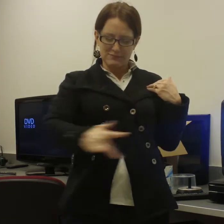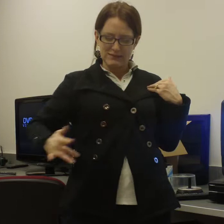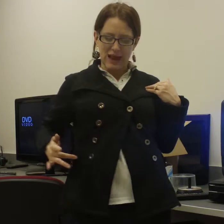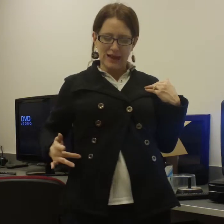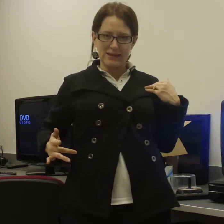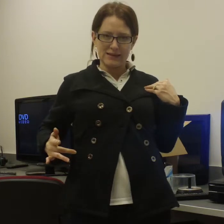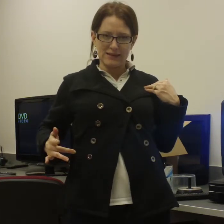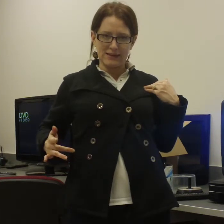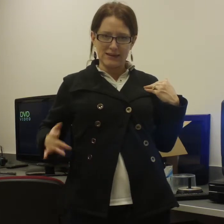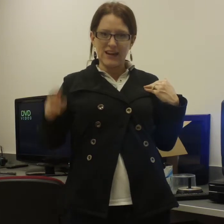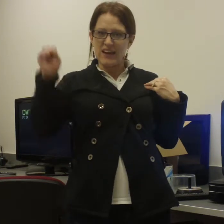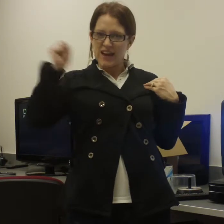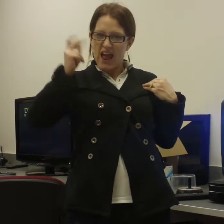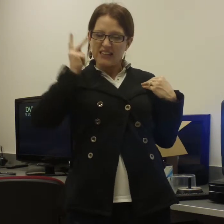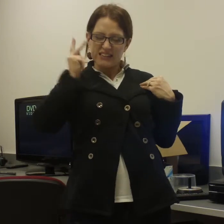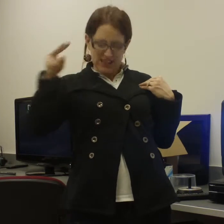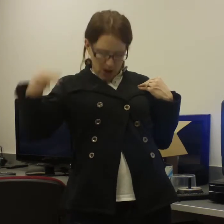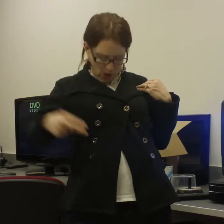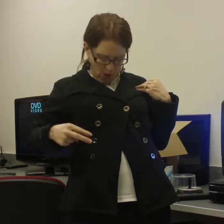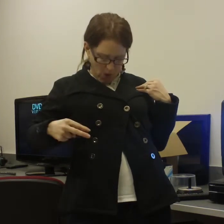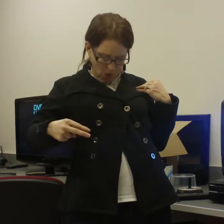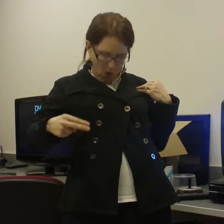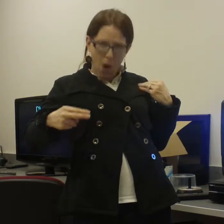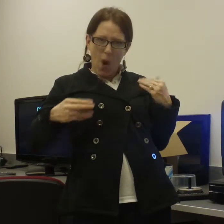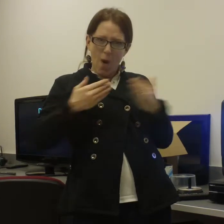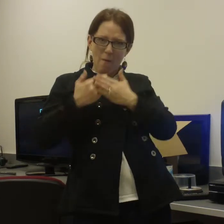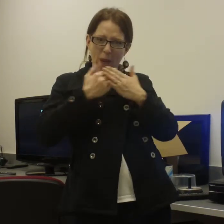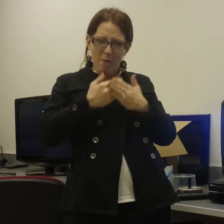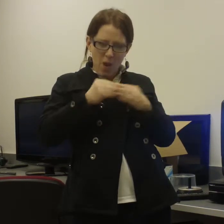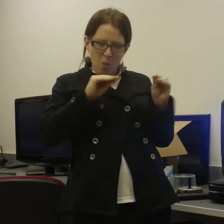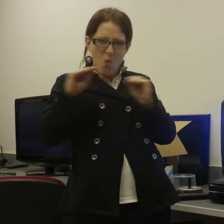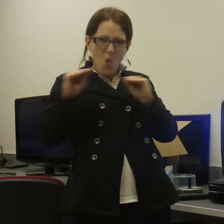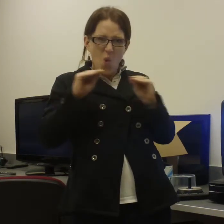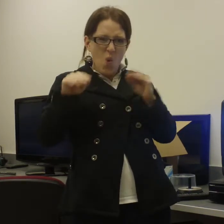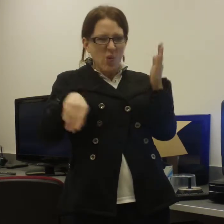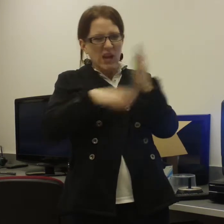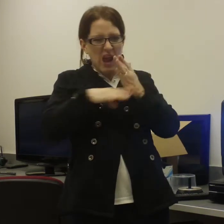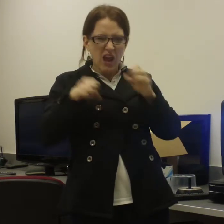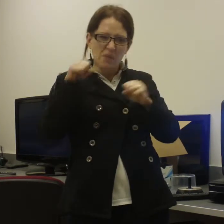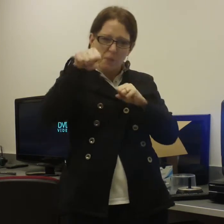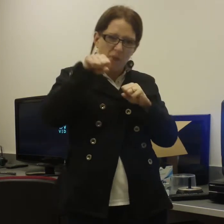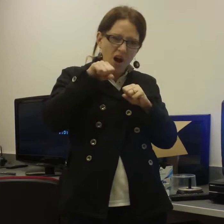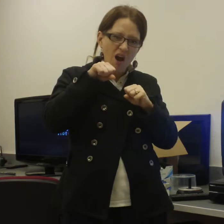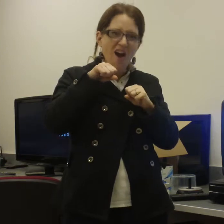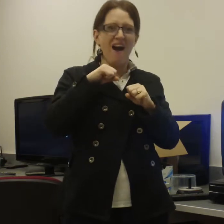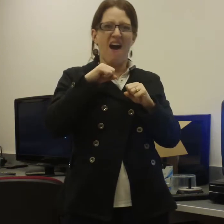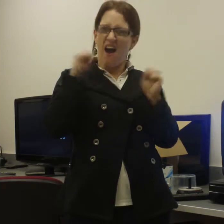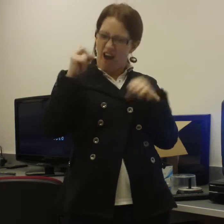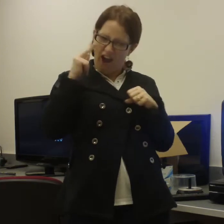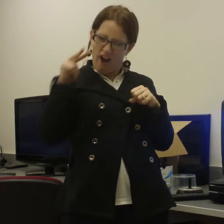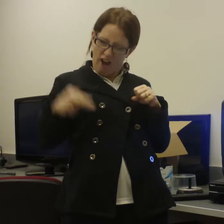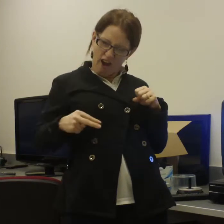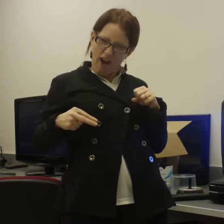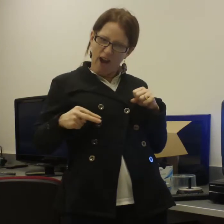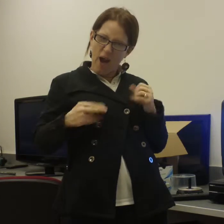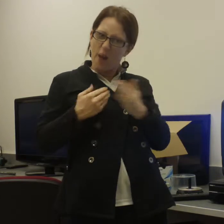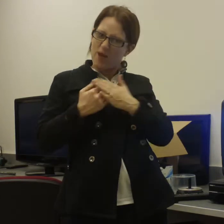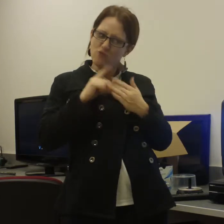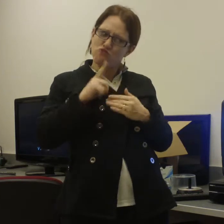move as the baby would kick it or punch it. All right, and because the baby, babies are very strong, even when they are